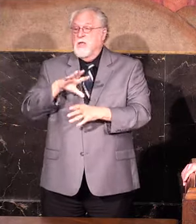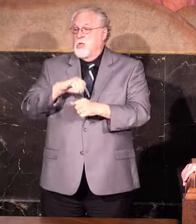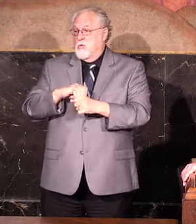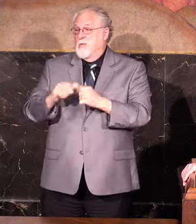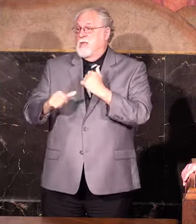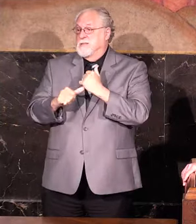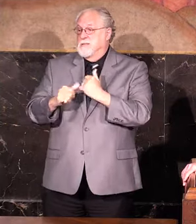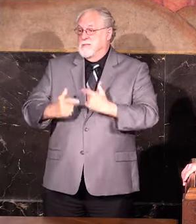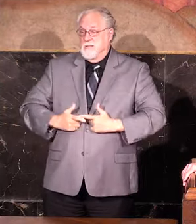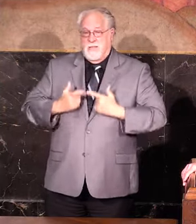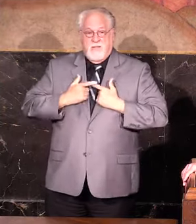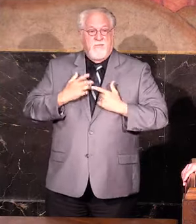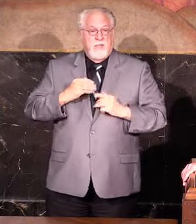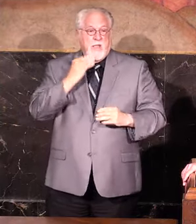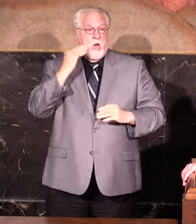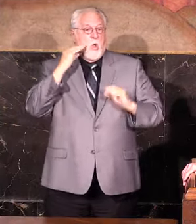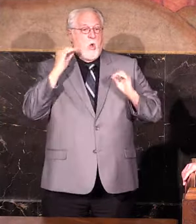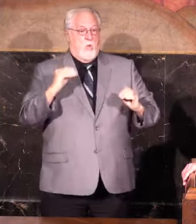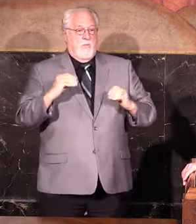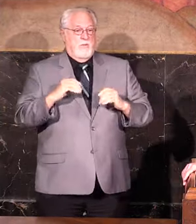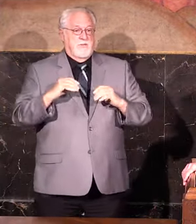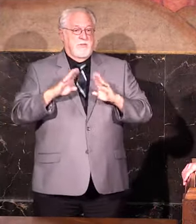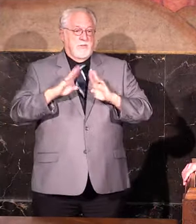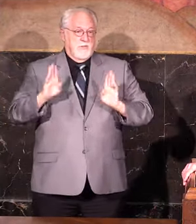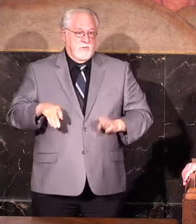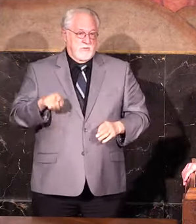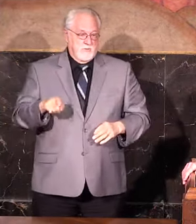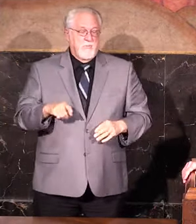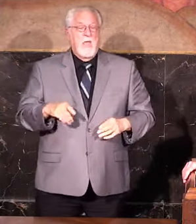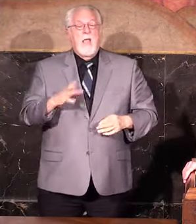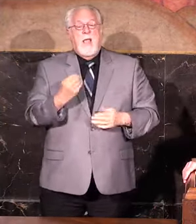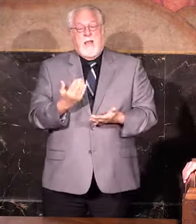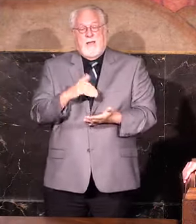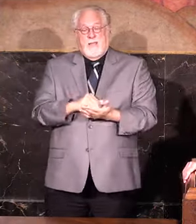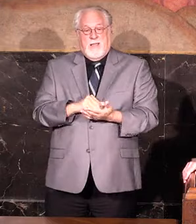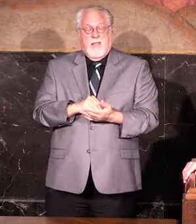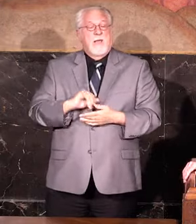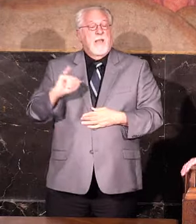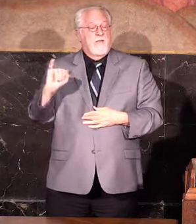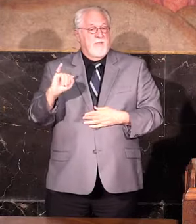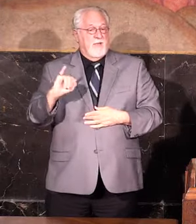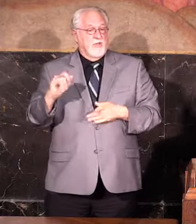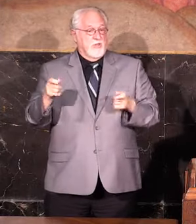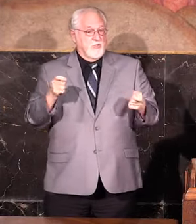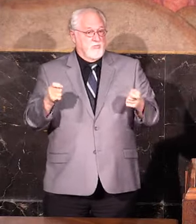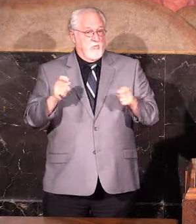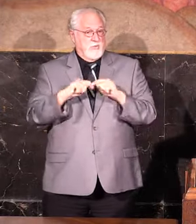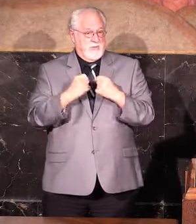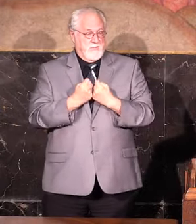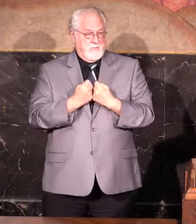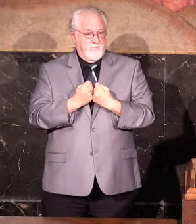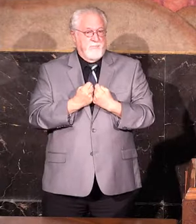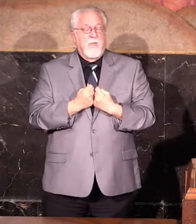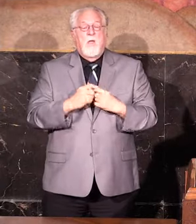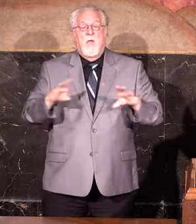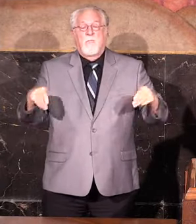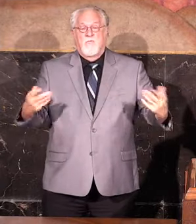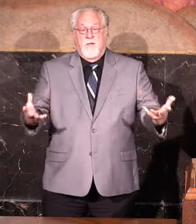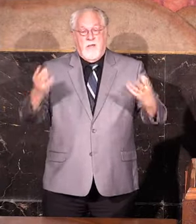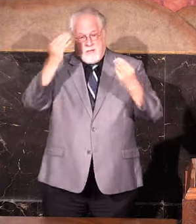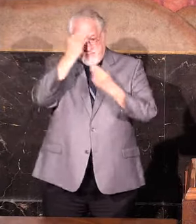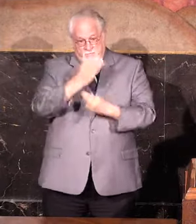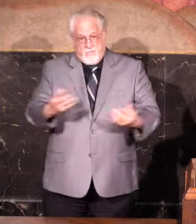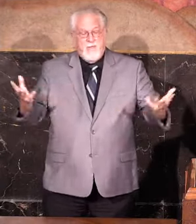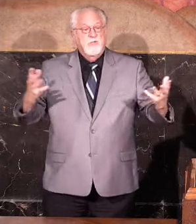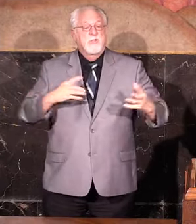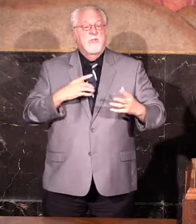living and homeless shelters. And then also infection control teams will provide information, tools,